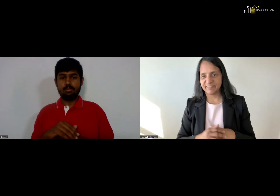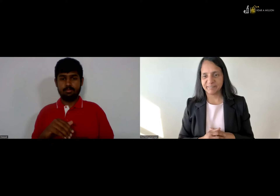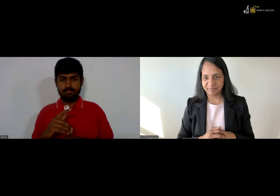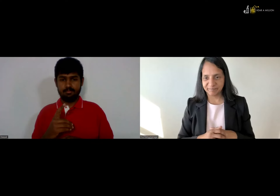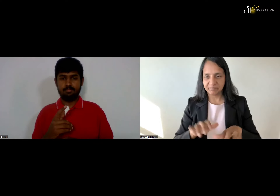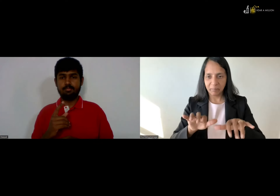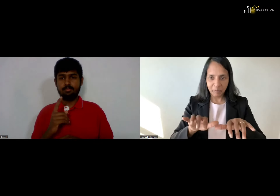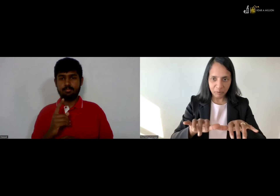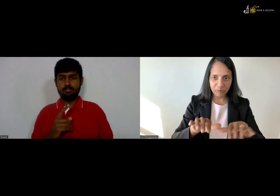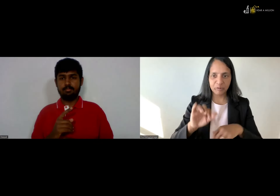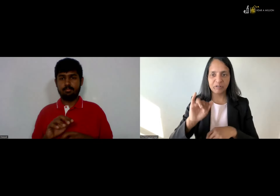Software engineer.